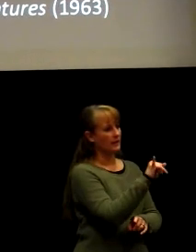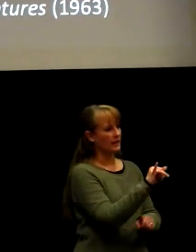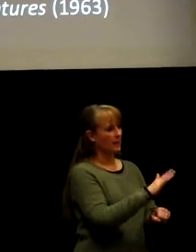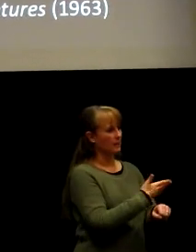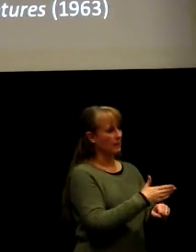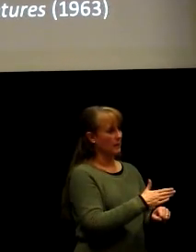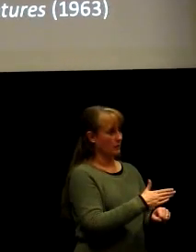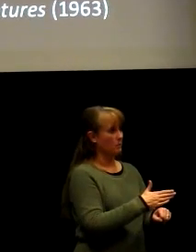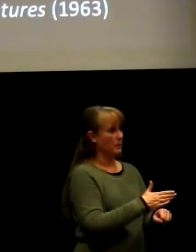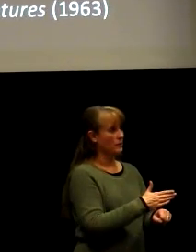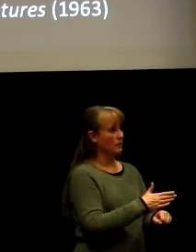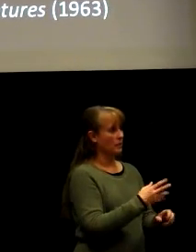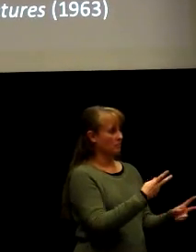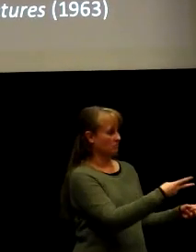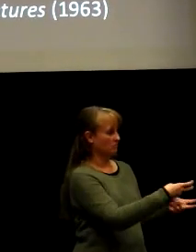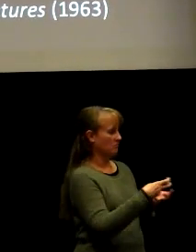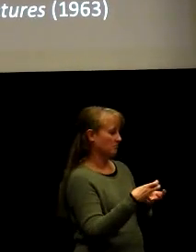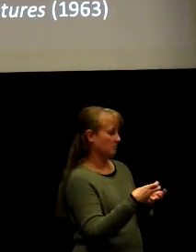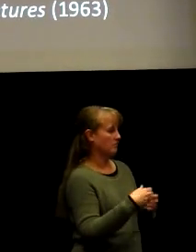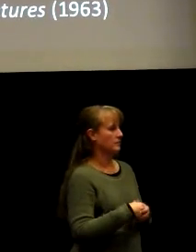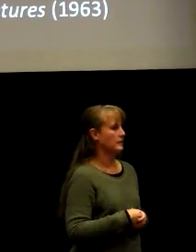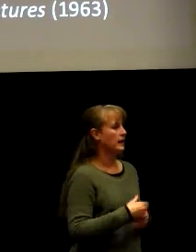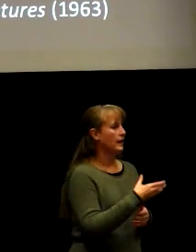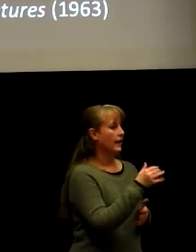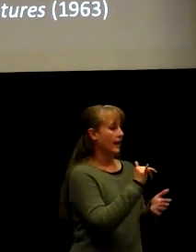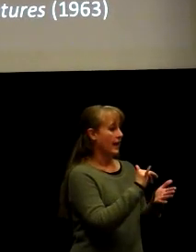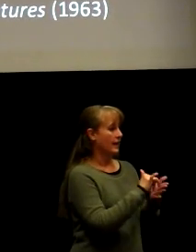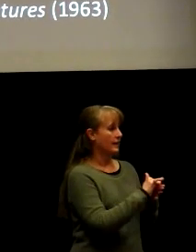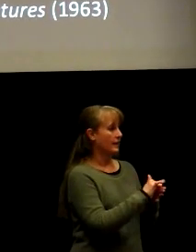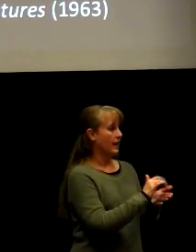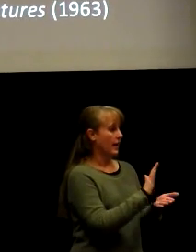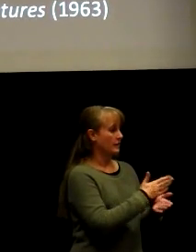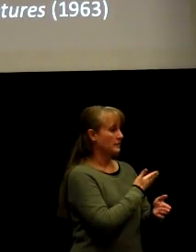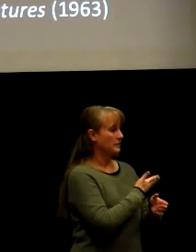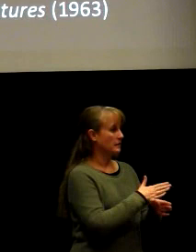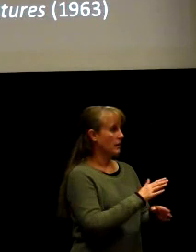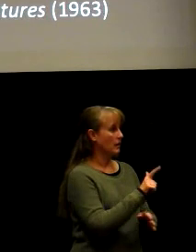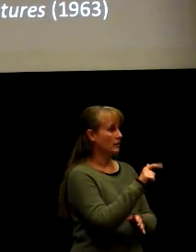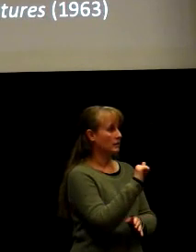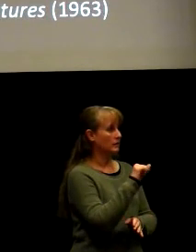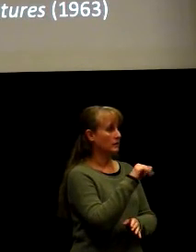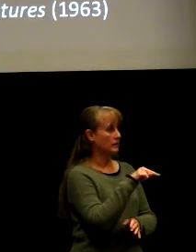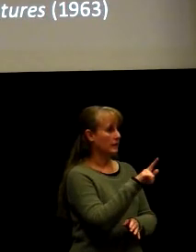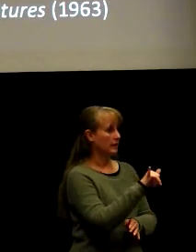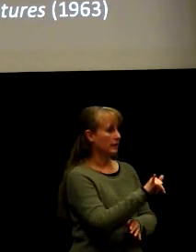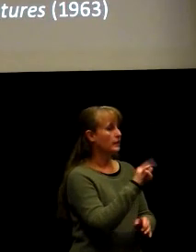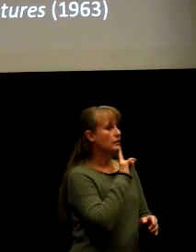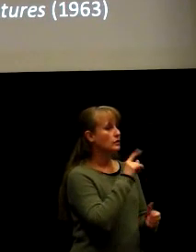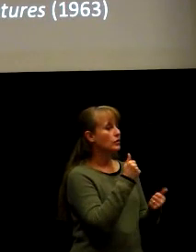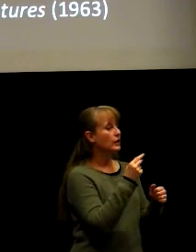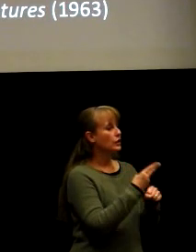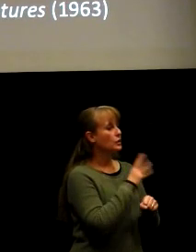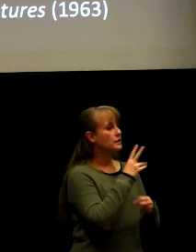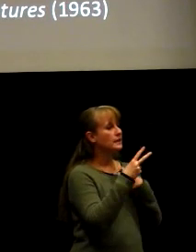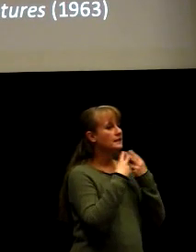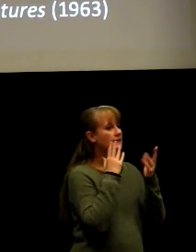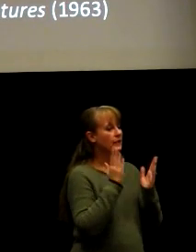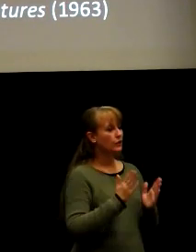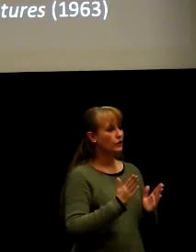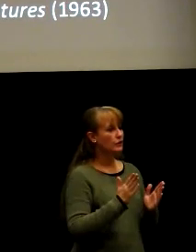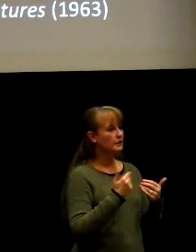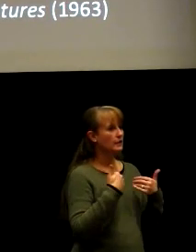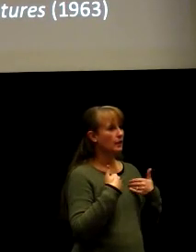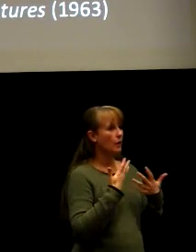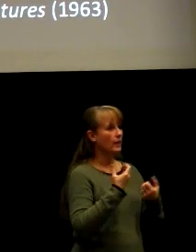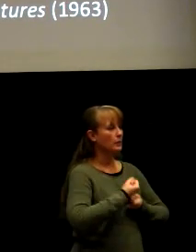called Aventures. And in that particular work, Ligeti is trying to use his singers,